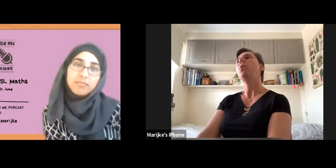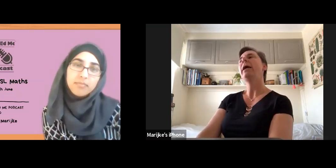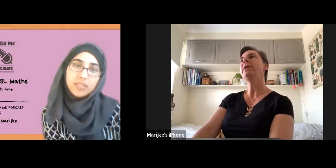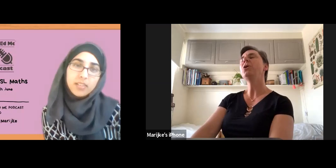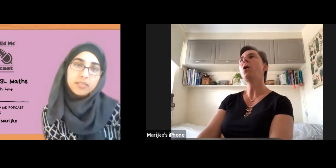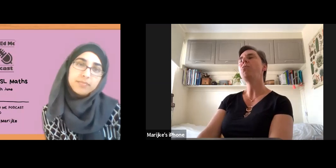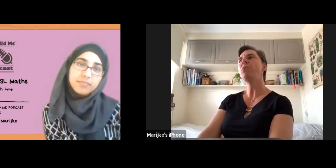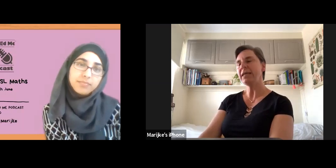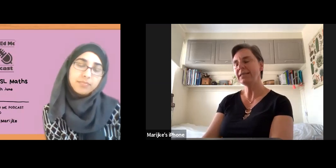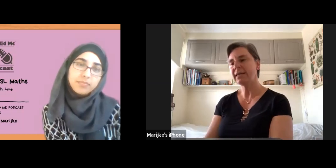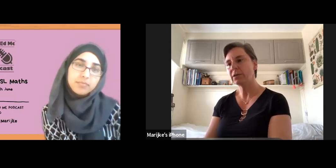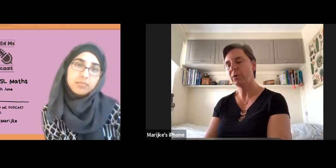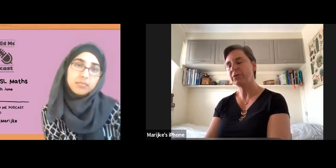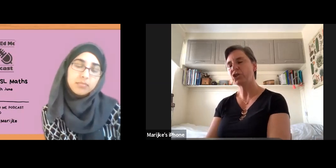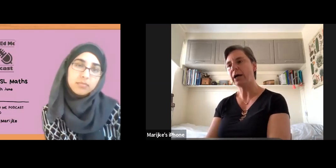When you're reading with your child,